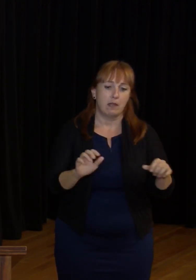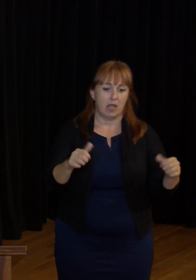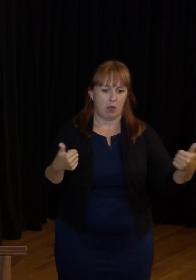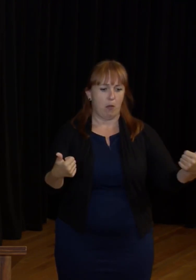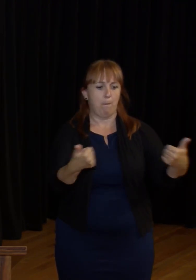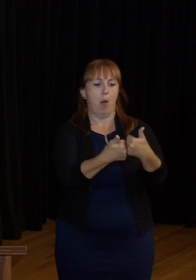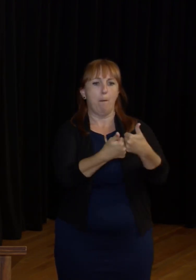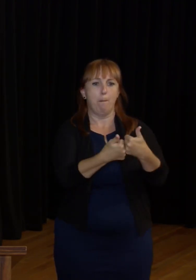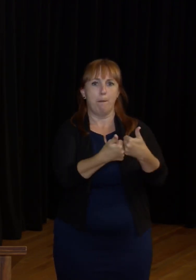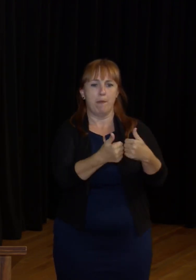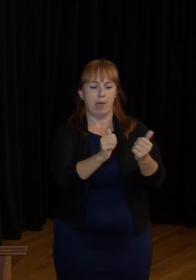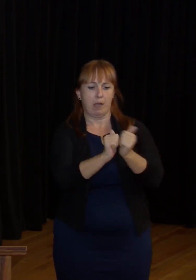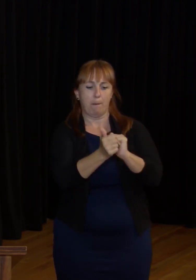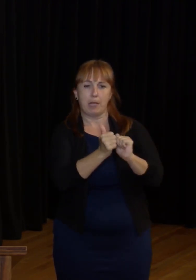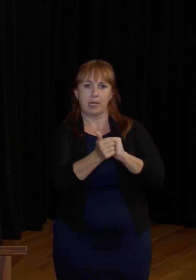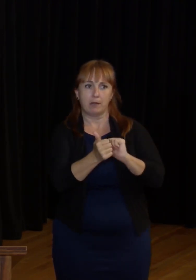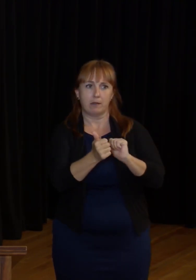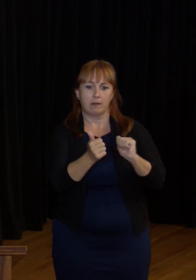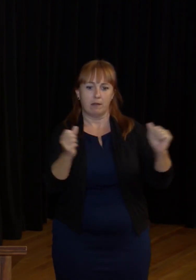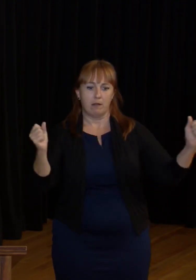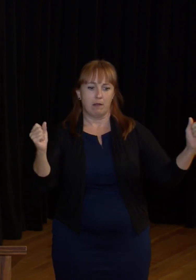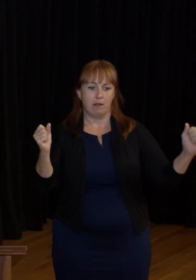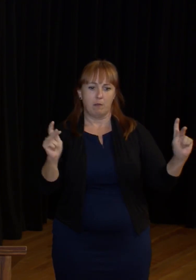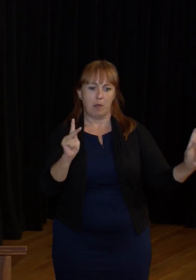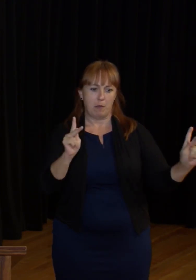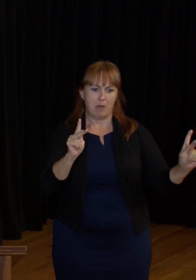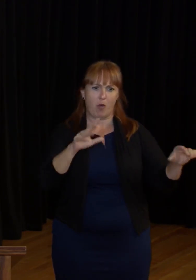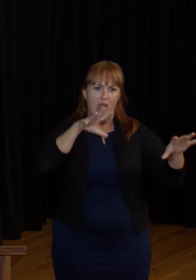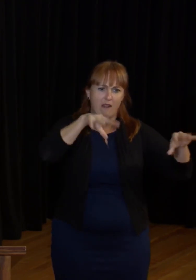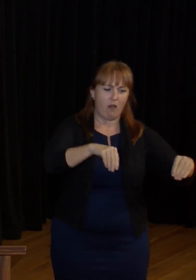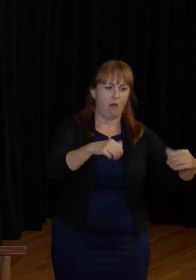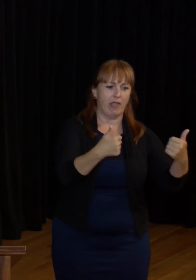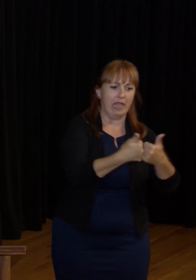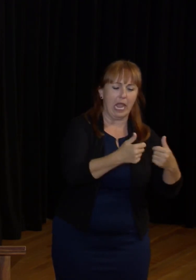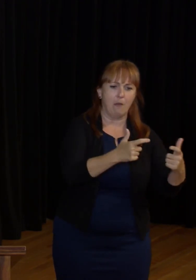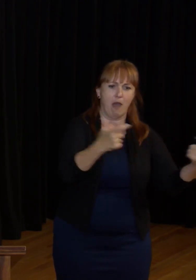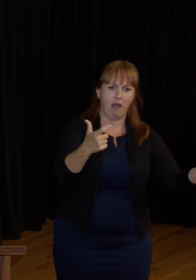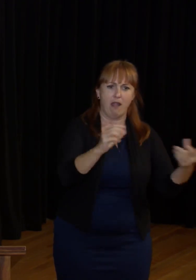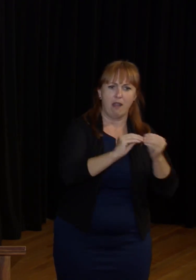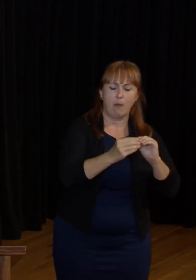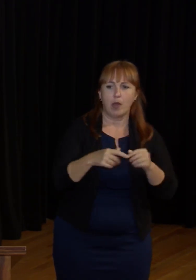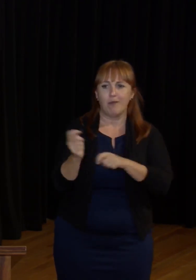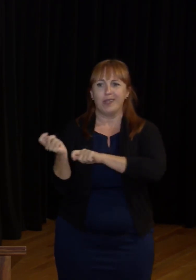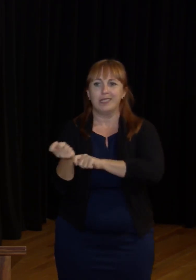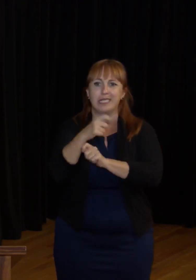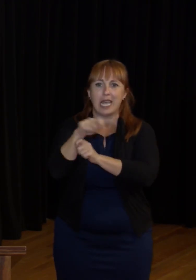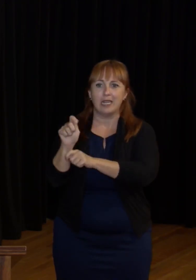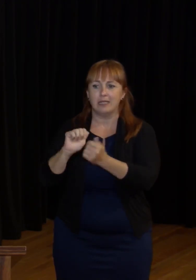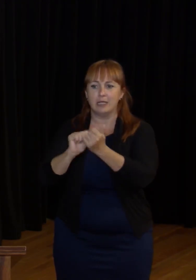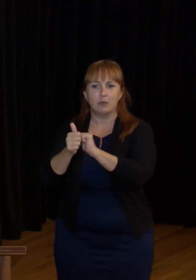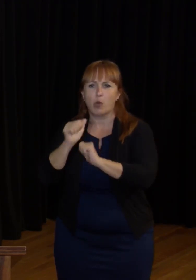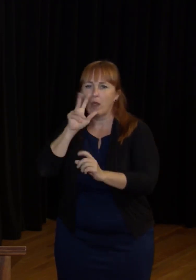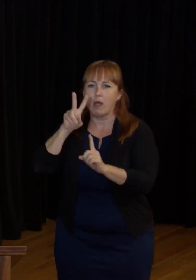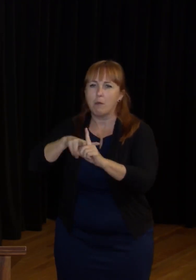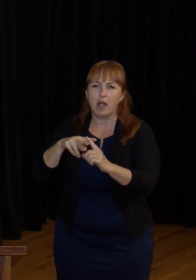that large number of people, but not tennis tournaments or other sorts of sporting events? Is this an even playing field?